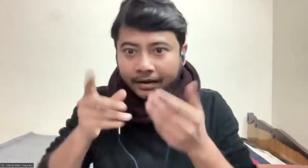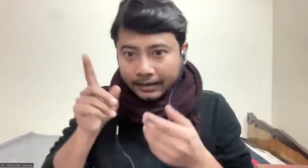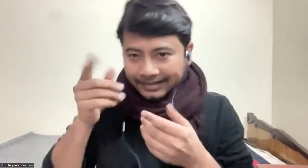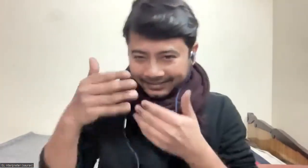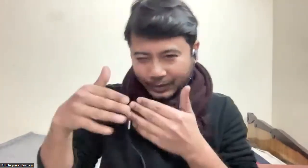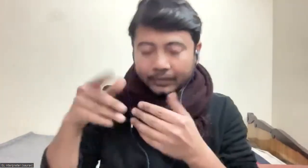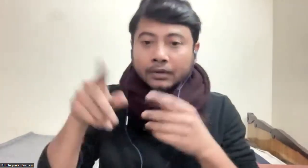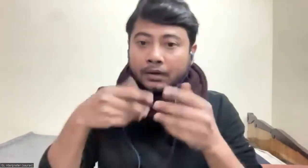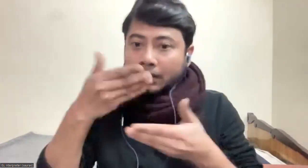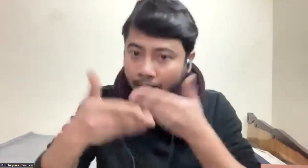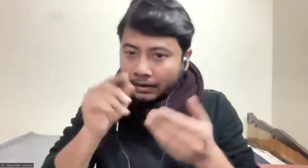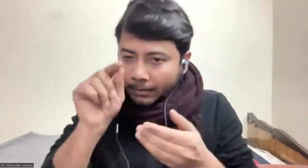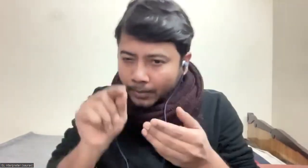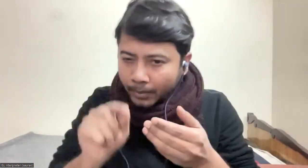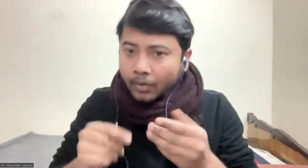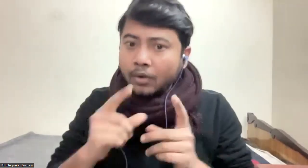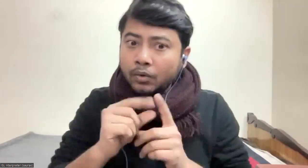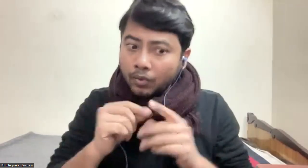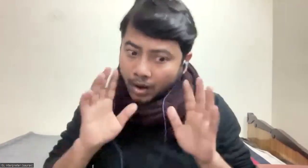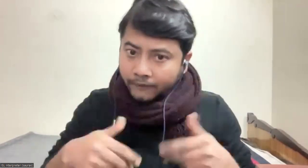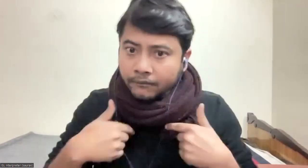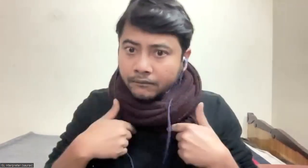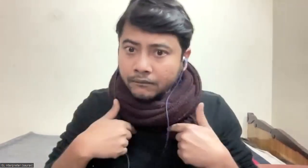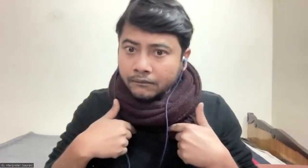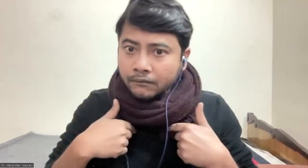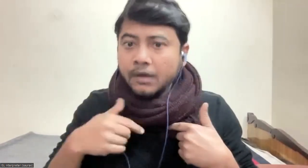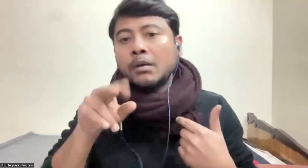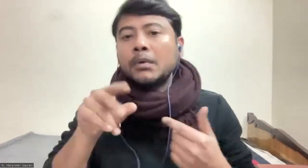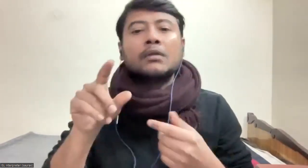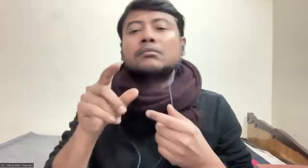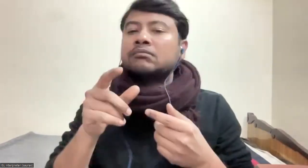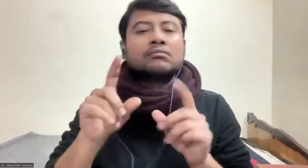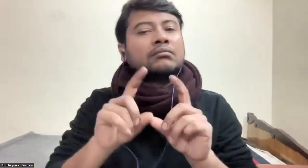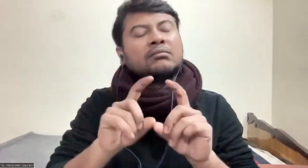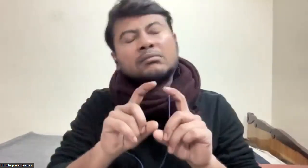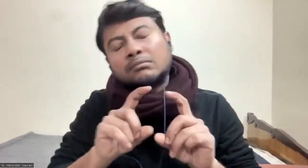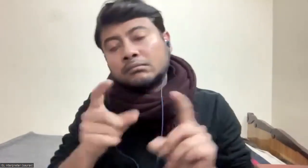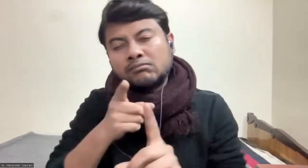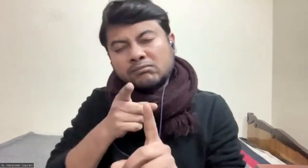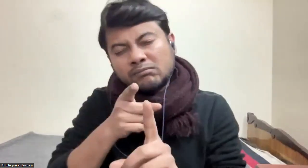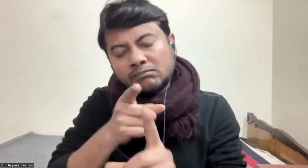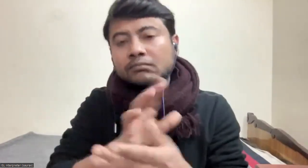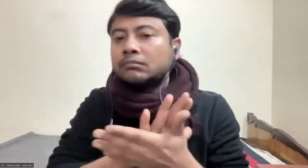my chanting is not pure, I can never develop love with Krishna.